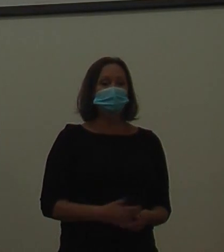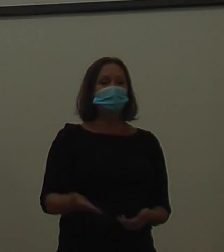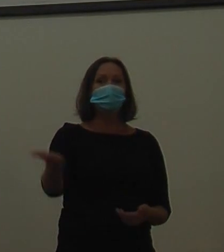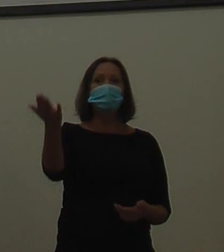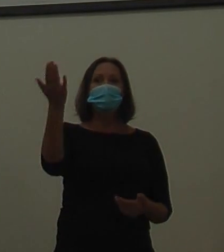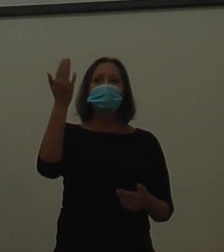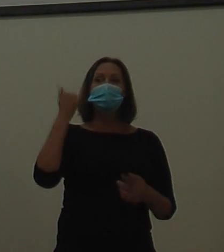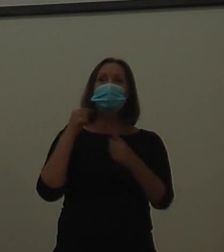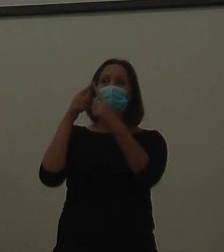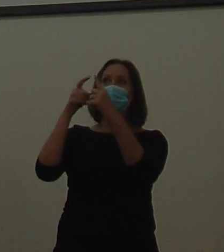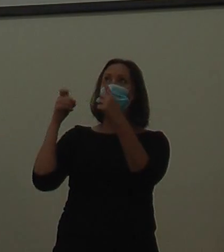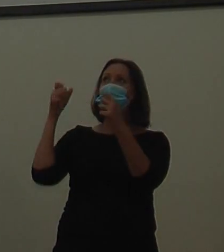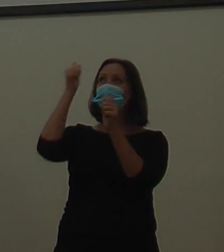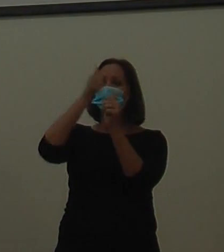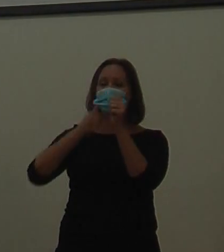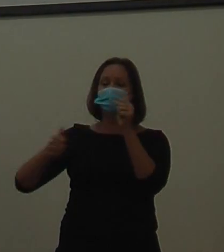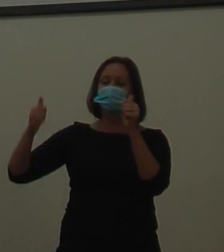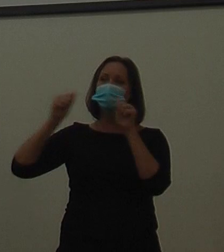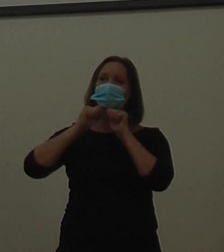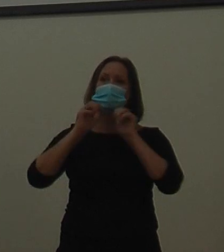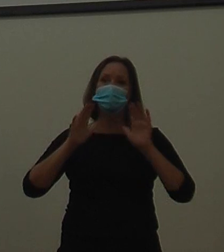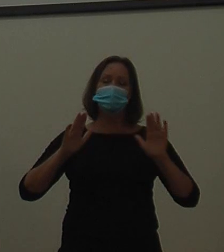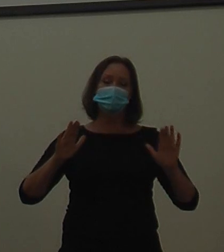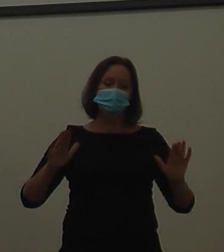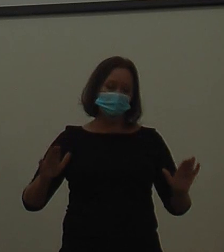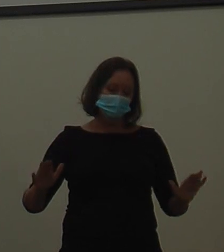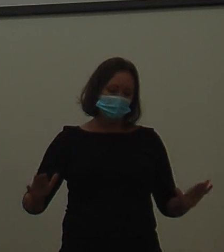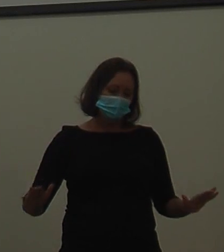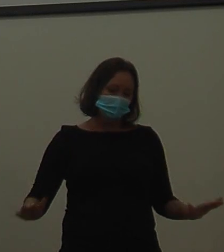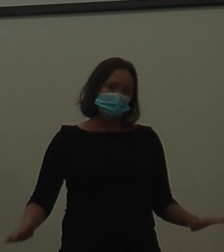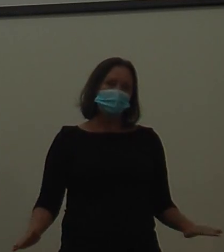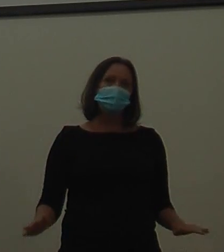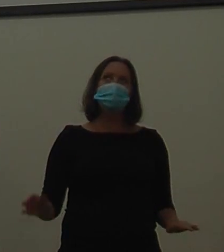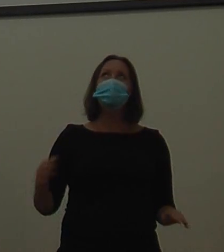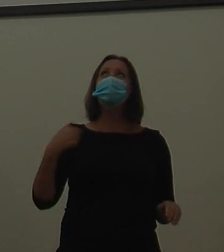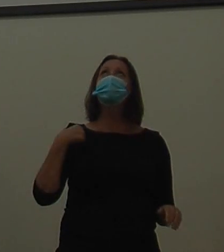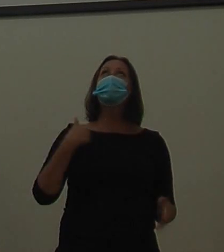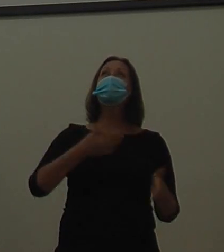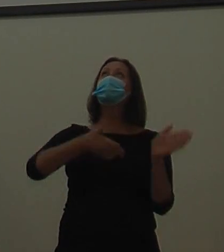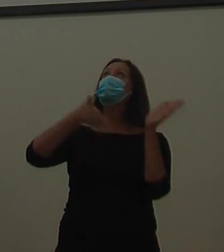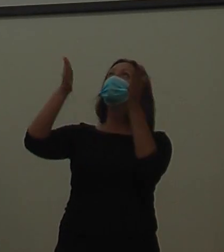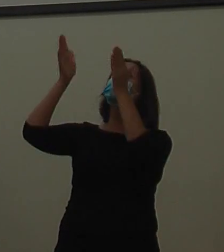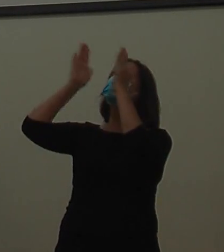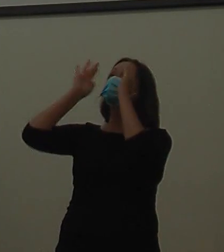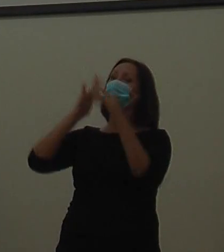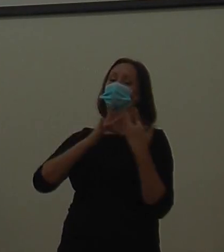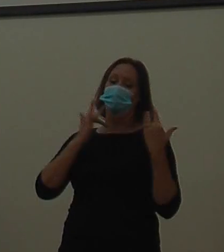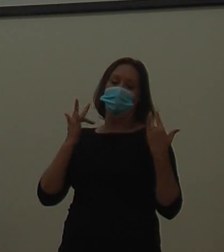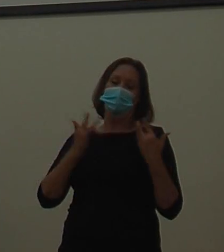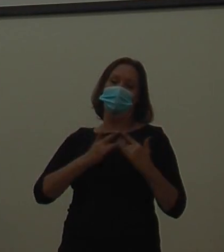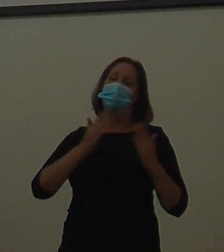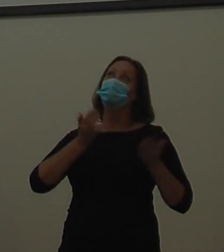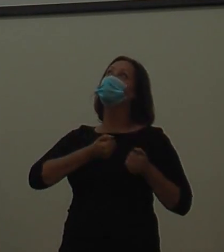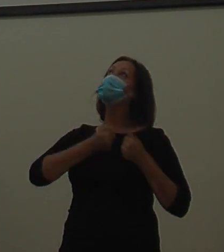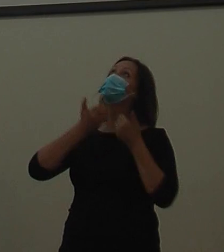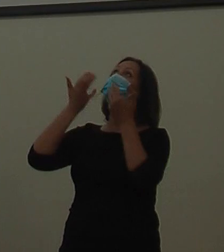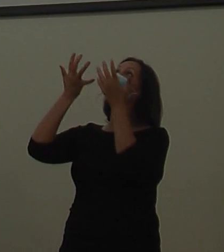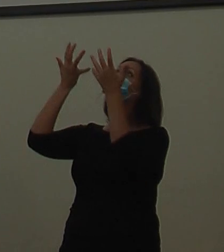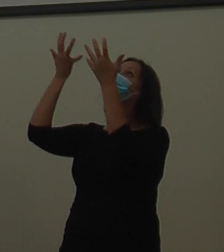Come thou fount of every blessing, tune my heart to sing